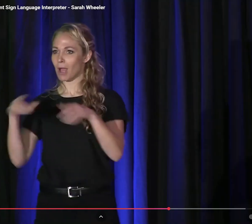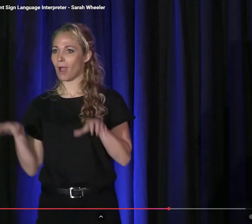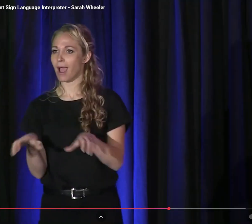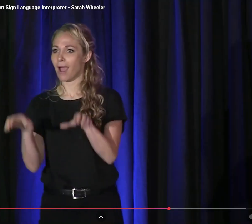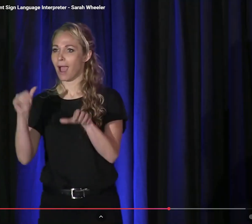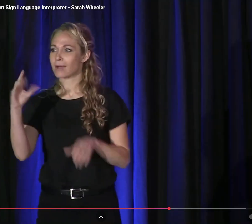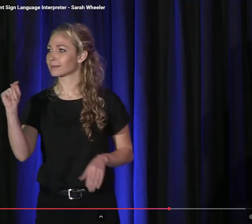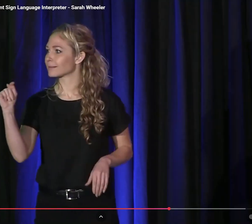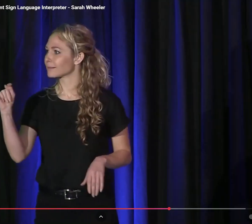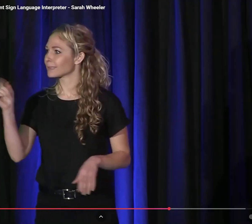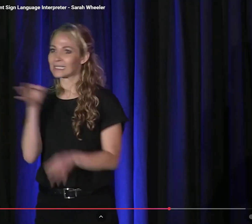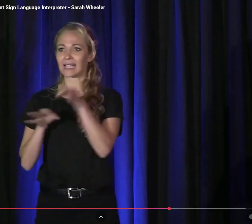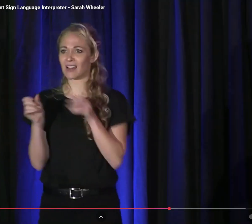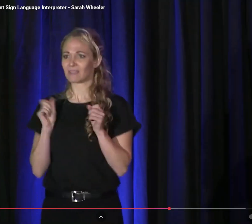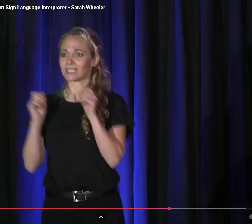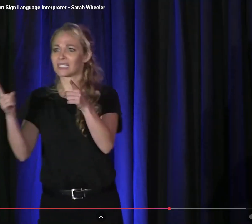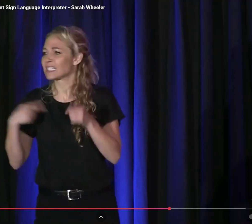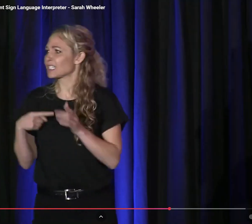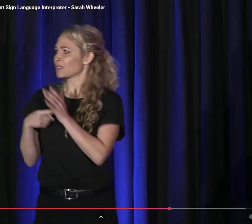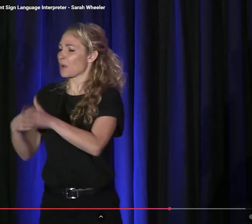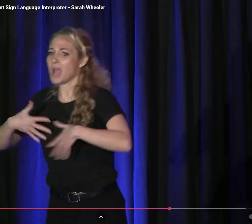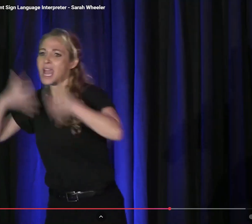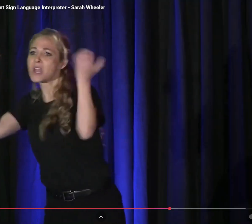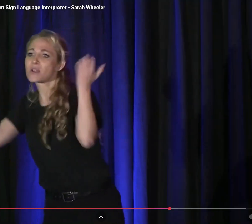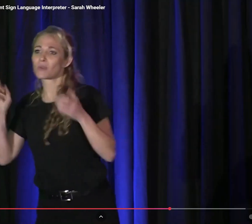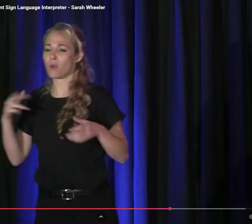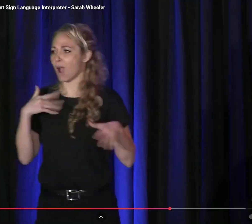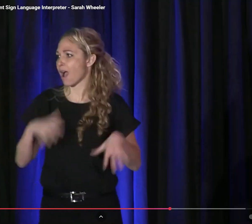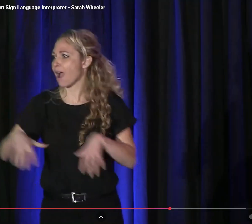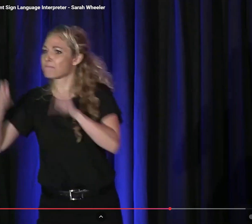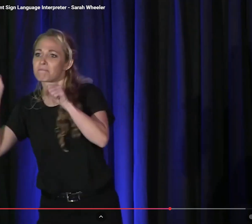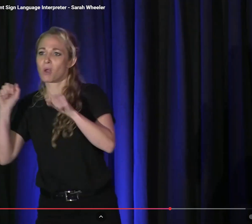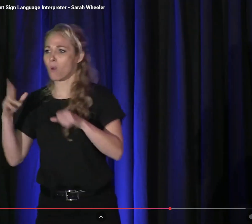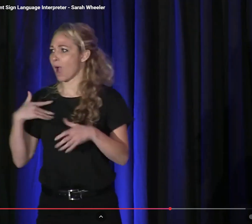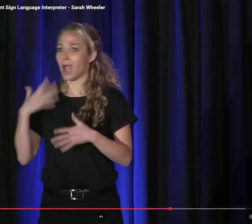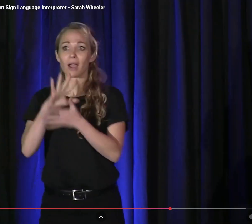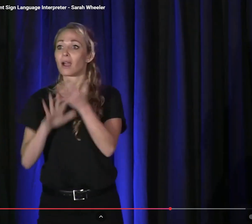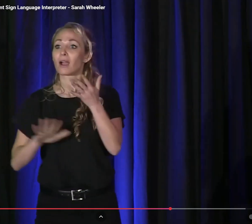do? How do I act? What action do I take? Do I just react